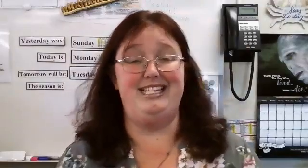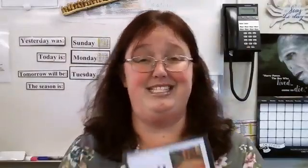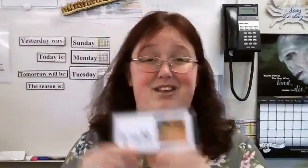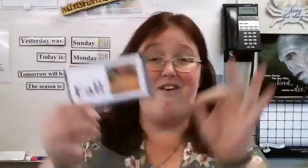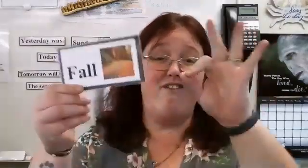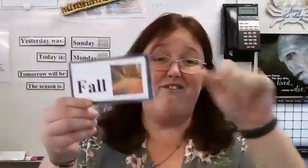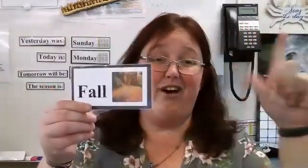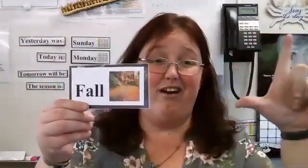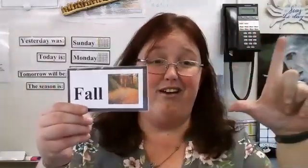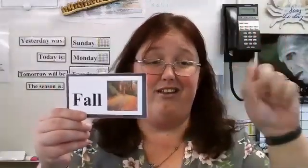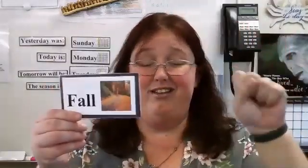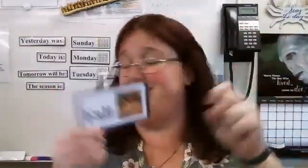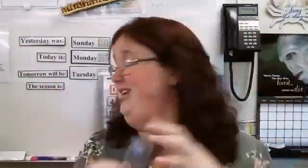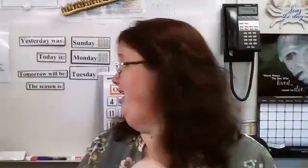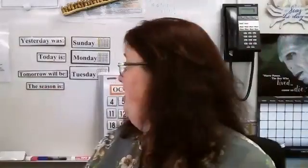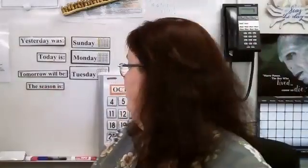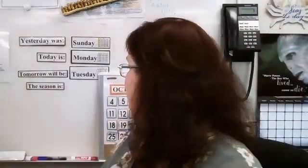It's fall. Yeah.